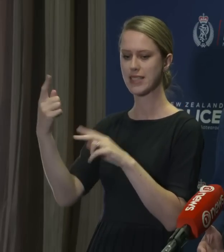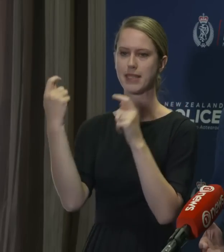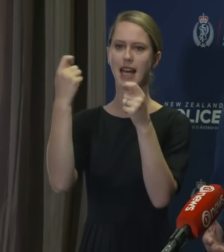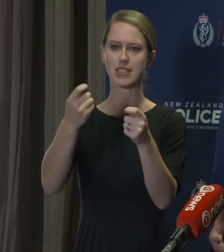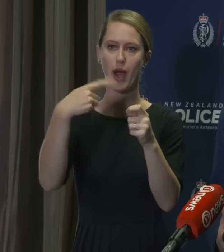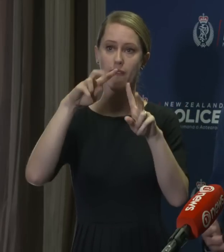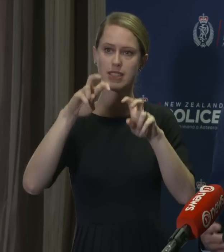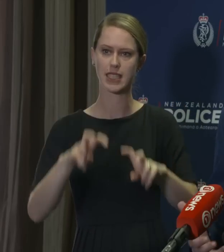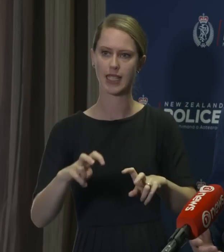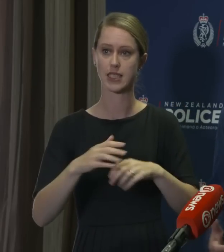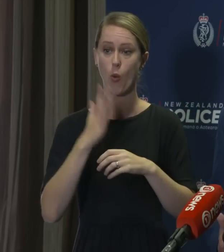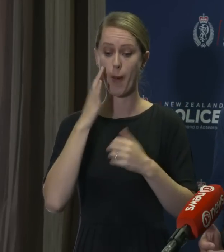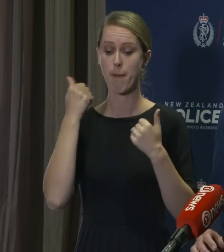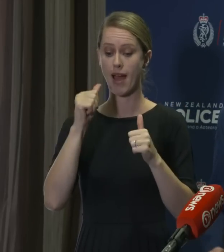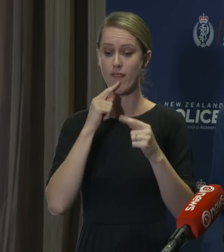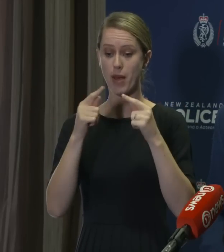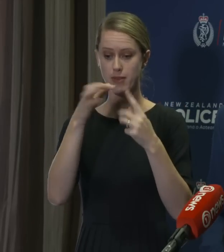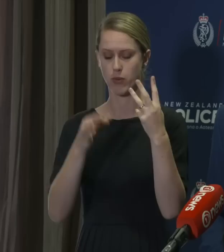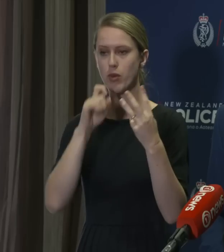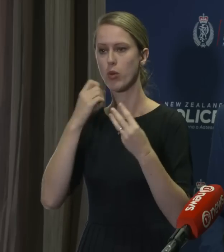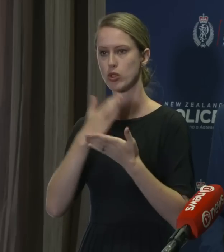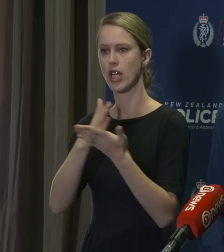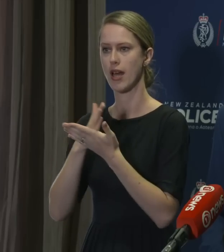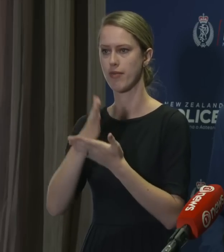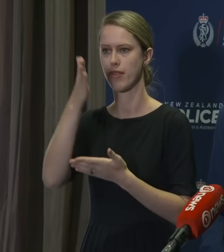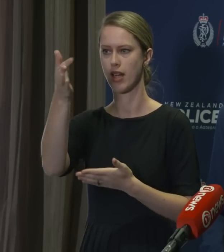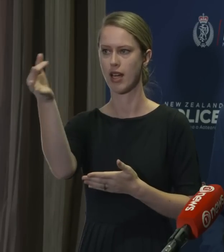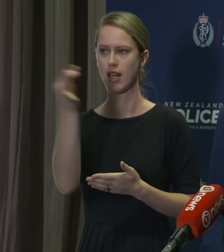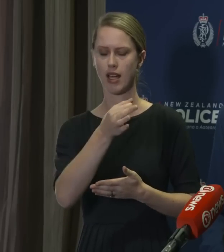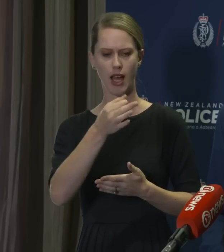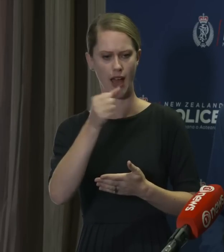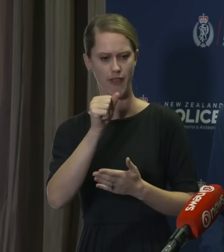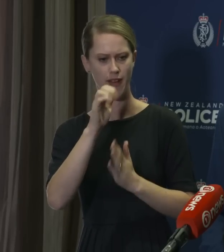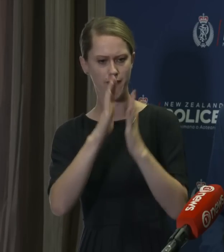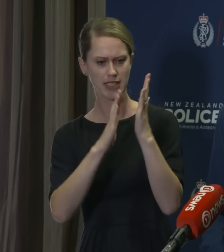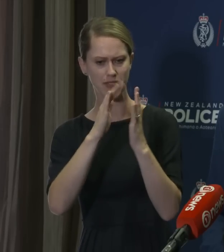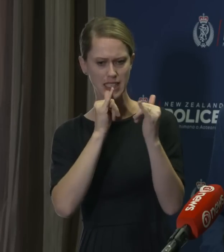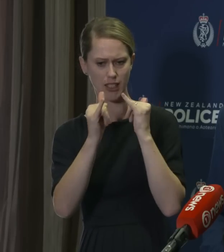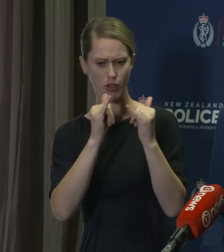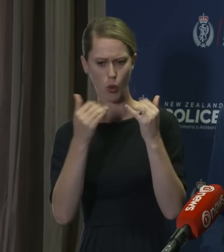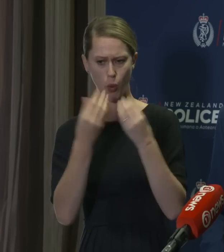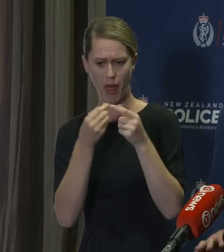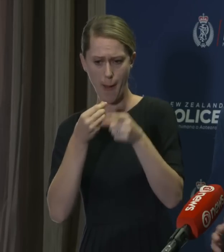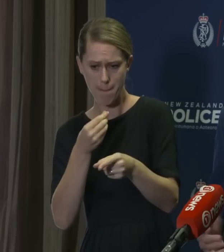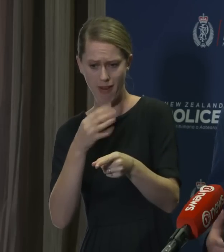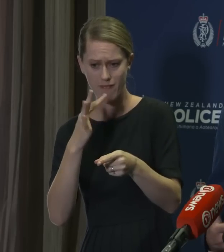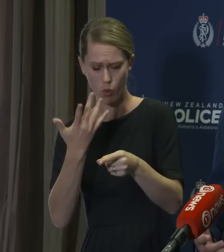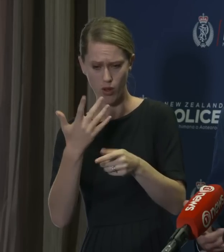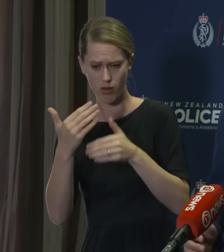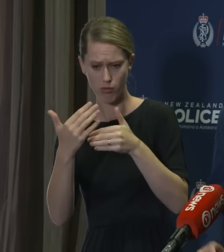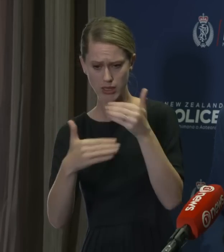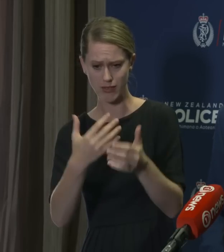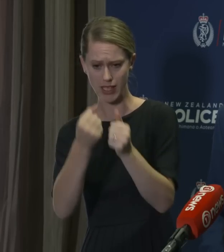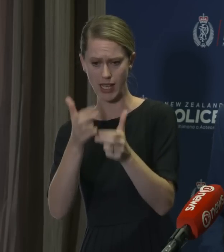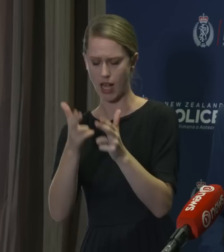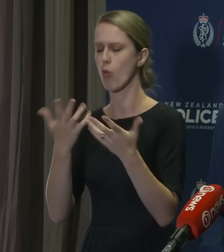investigators. When we know the detail, we will share it. Do you know, yes, if a face-to-face interview was conducted at the time? That's part of what we're working